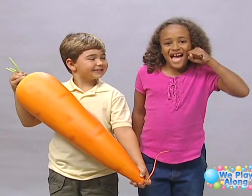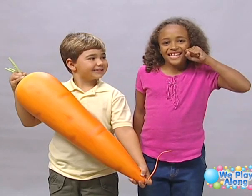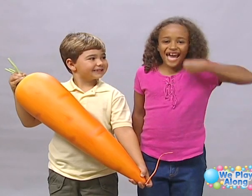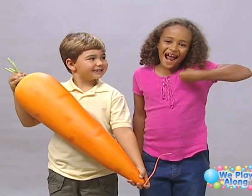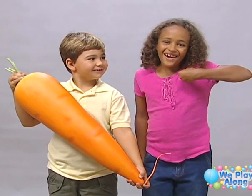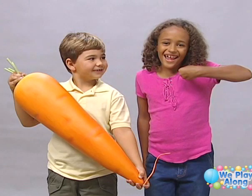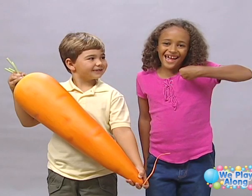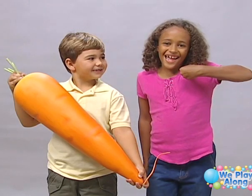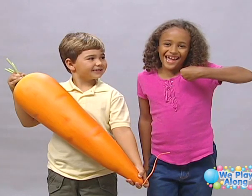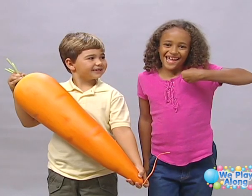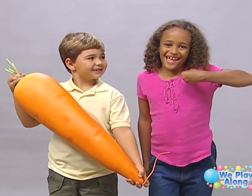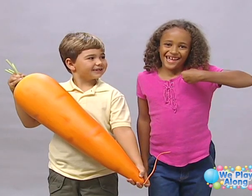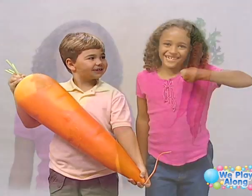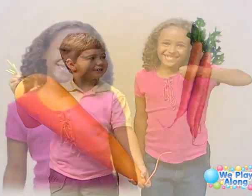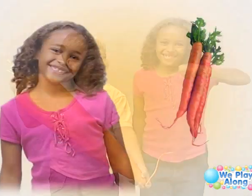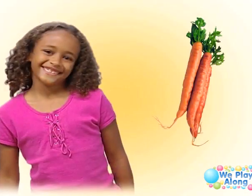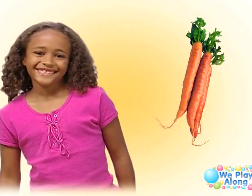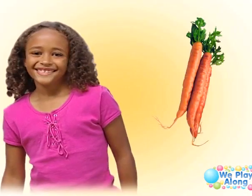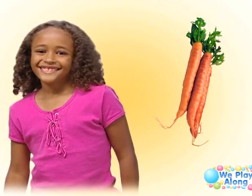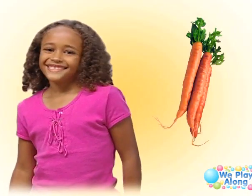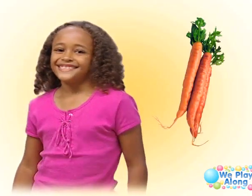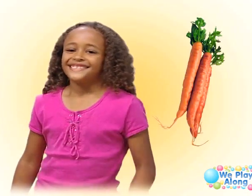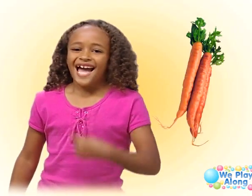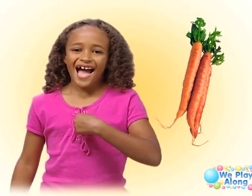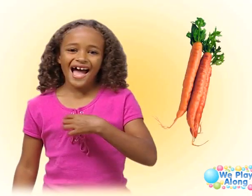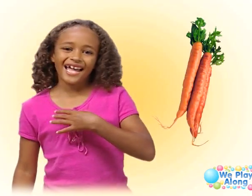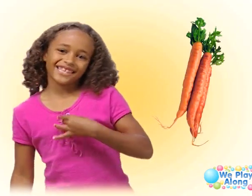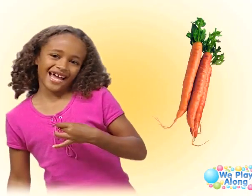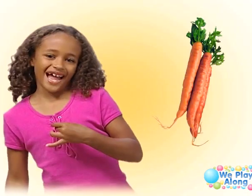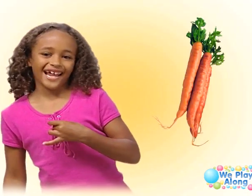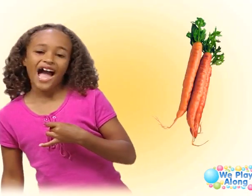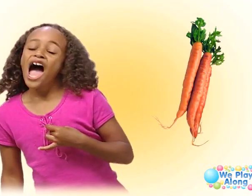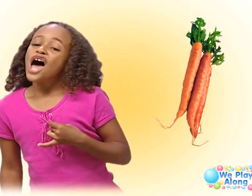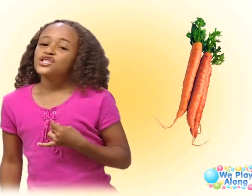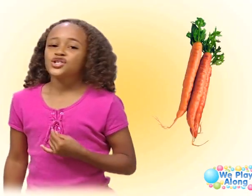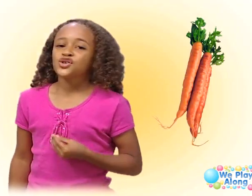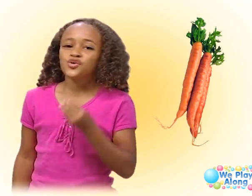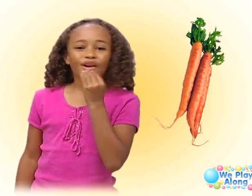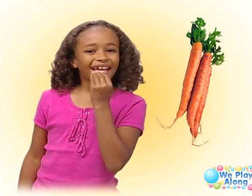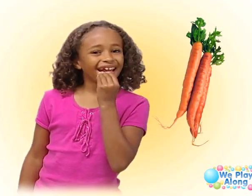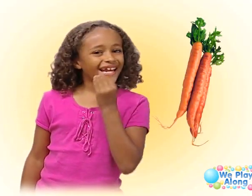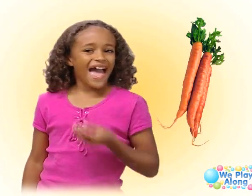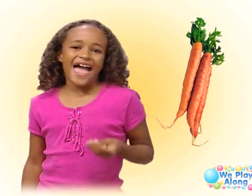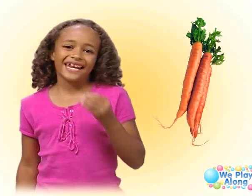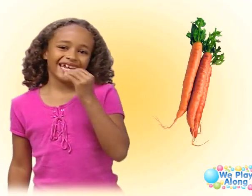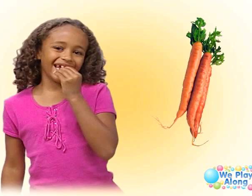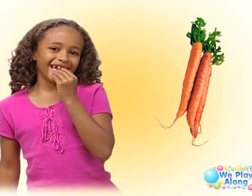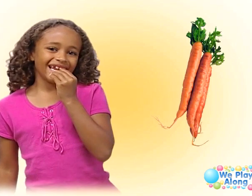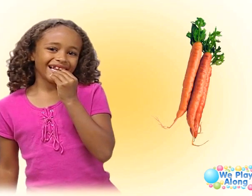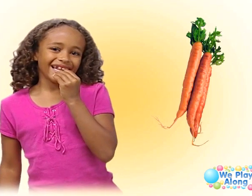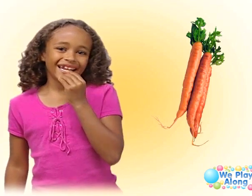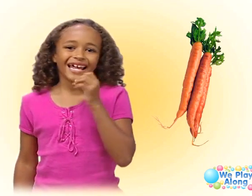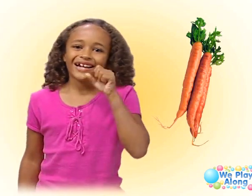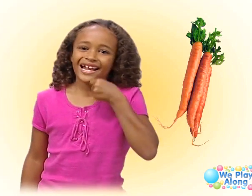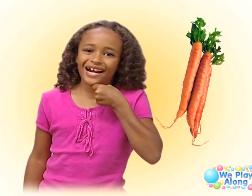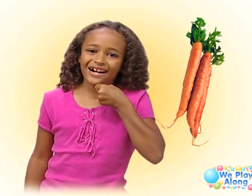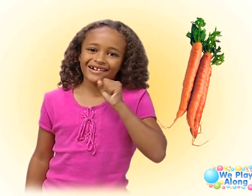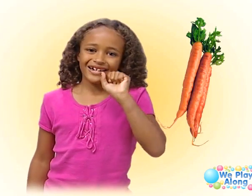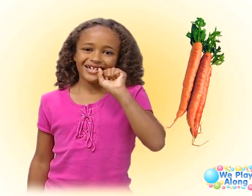Carrots! I like to eat and eat. Carrots,